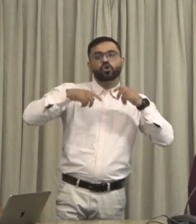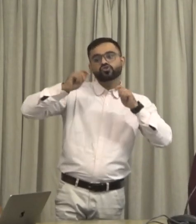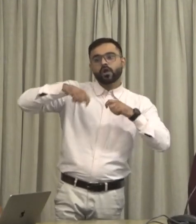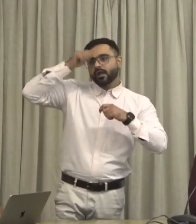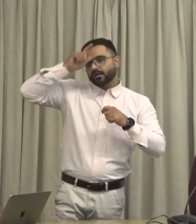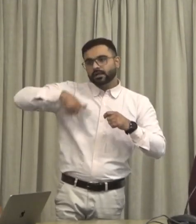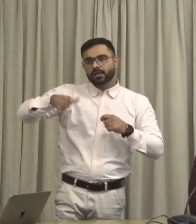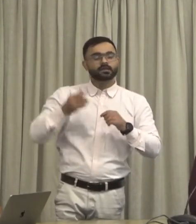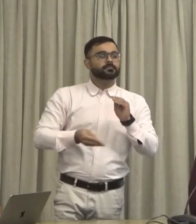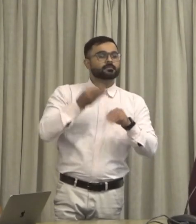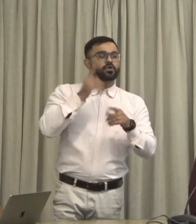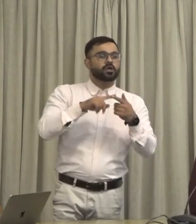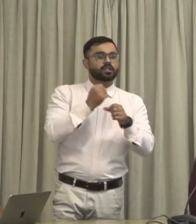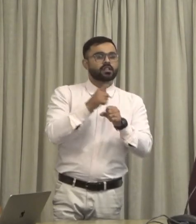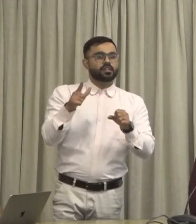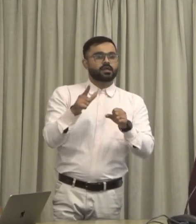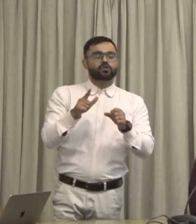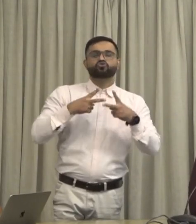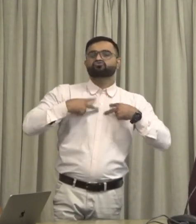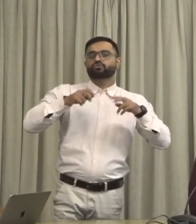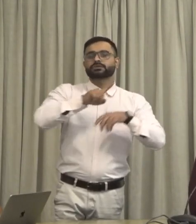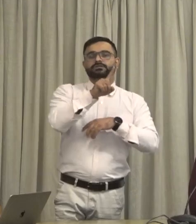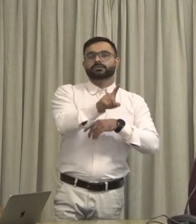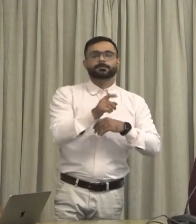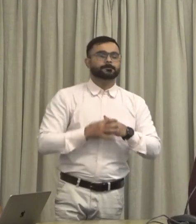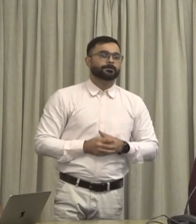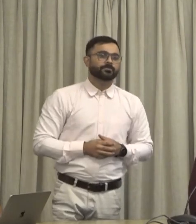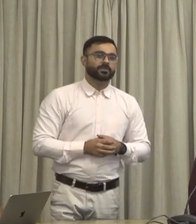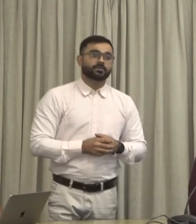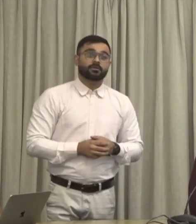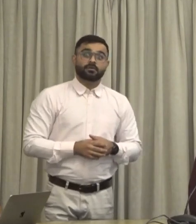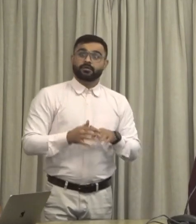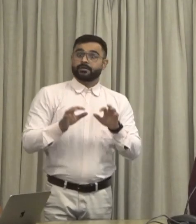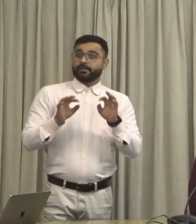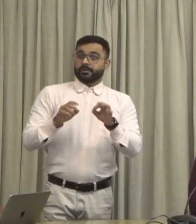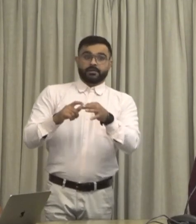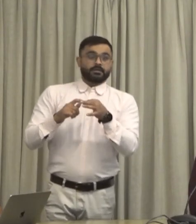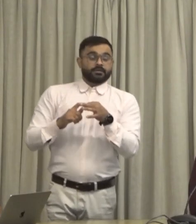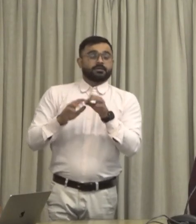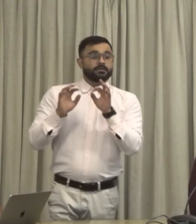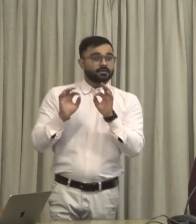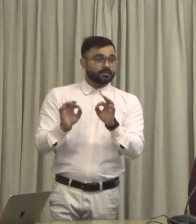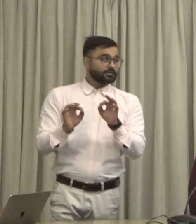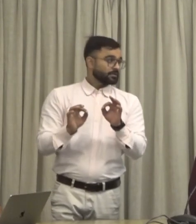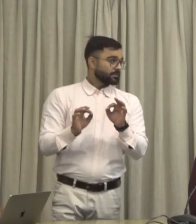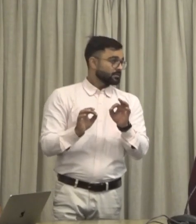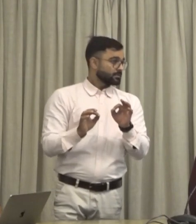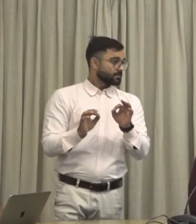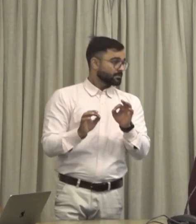and why did it become a legal and a judicial question? Wow, that's a wonderful question. Yeah,